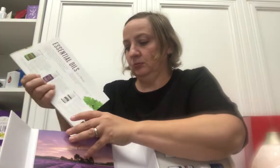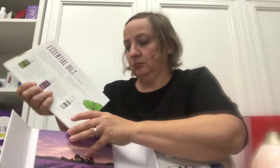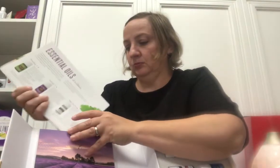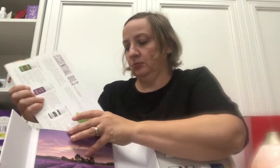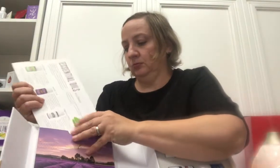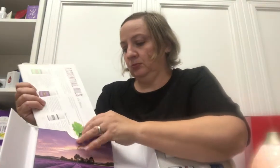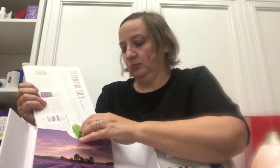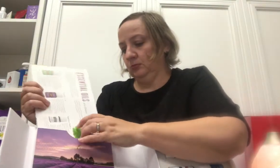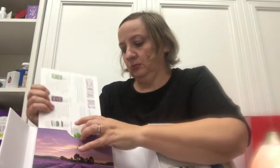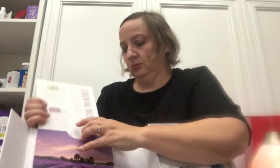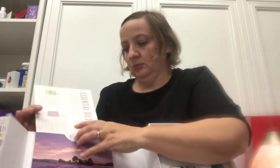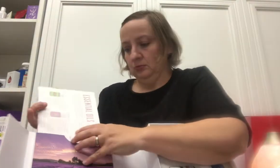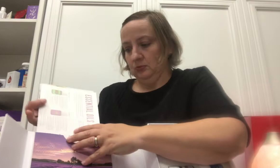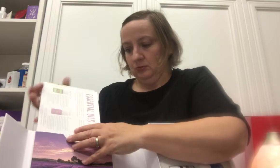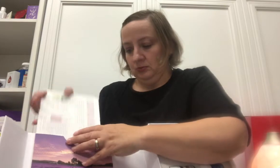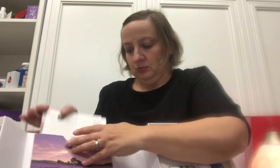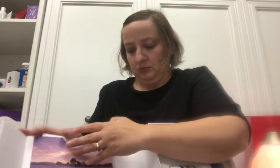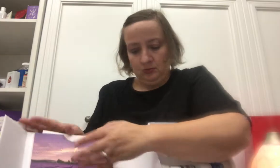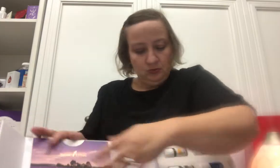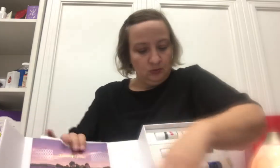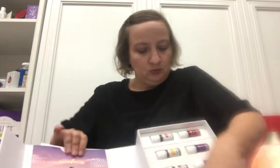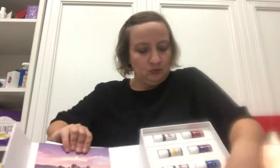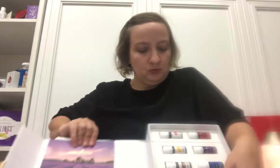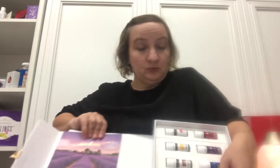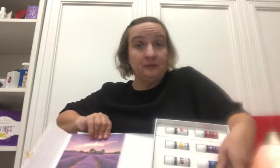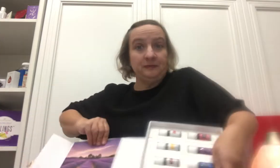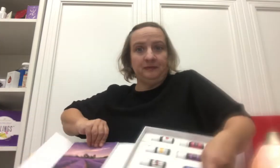pocket for some ideas on what to do with your new kit.